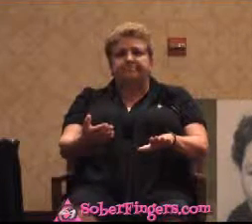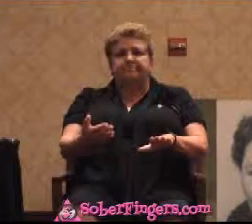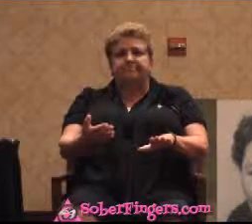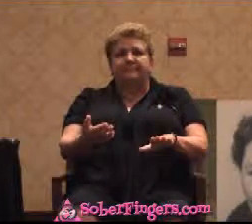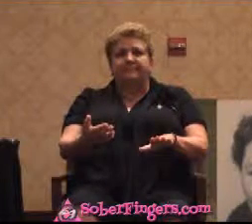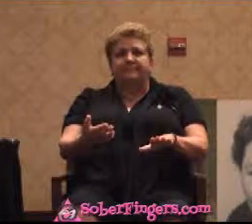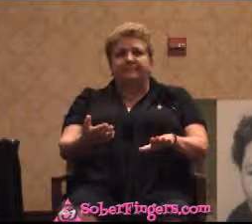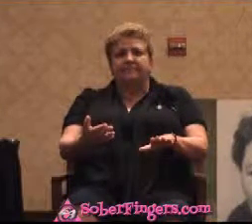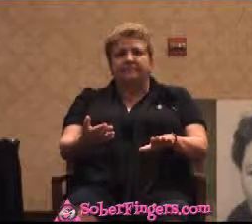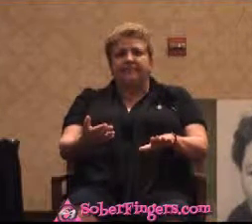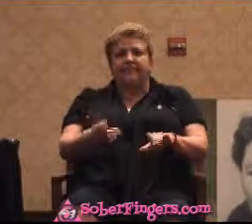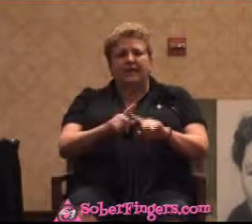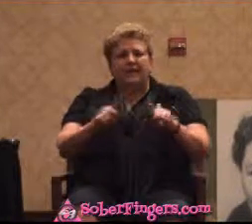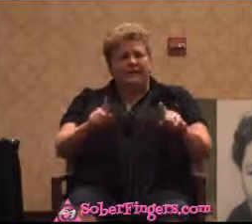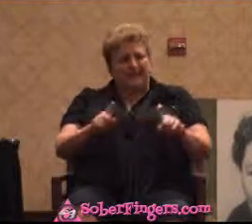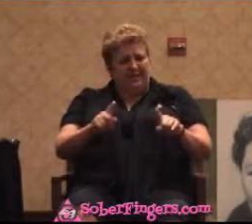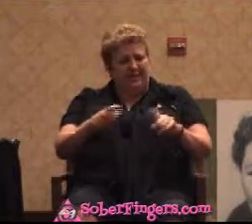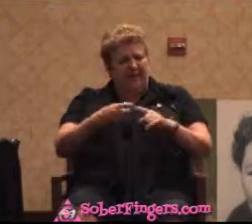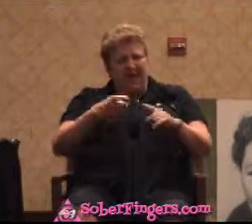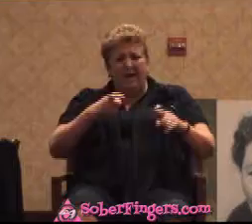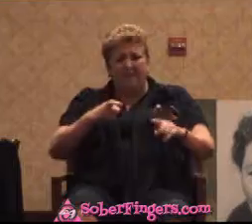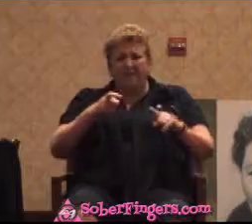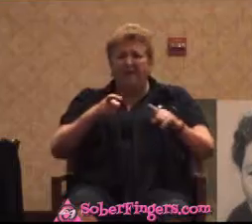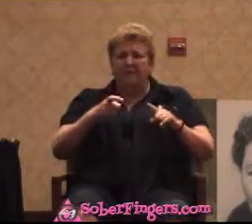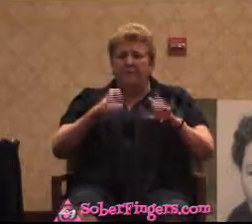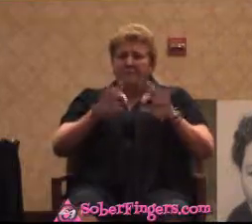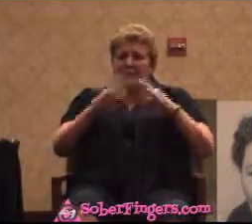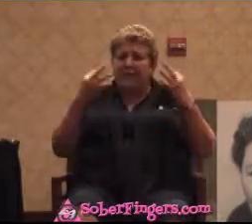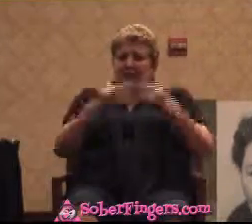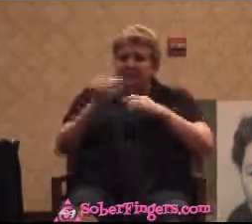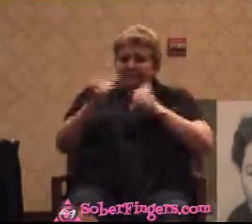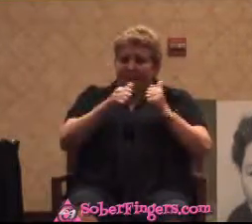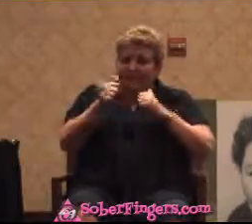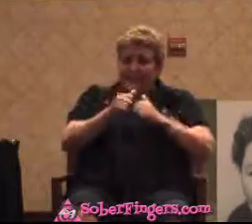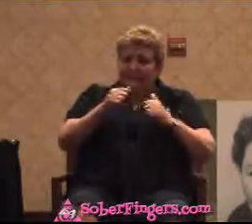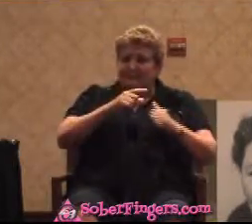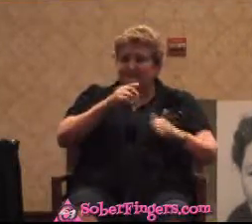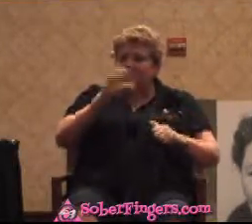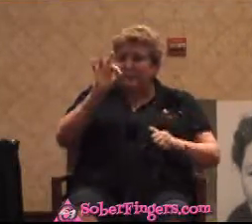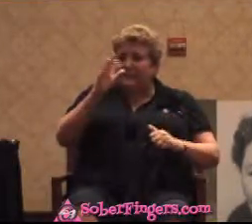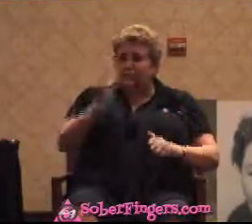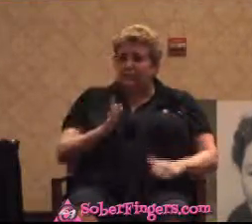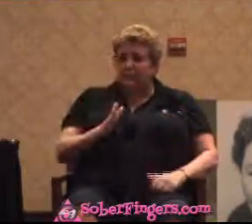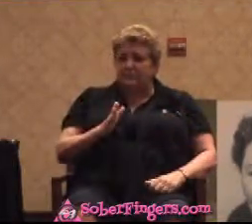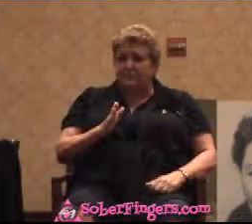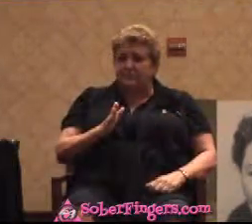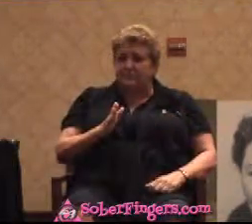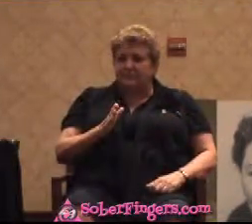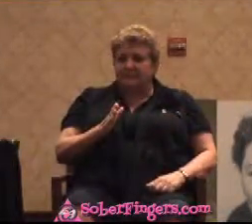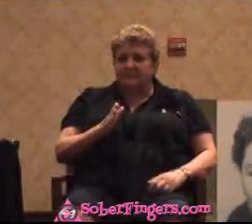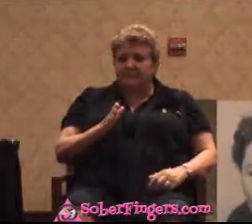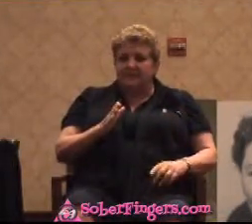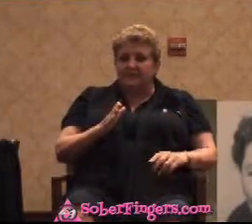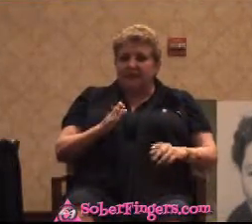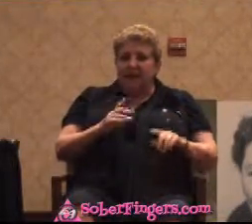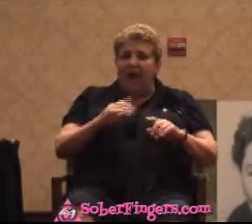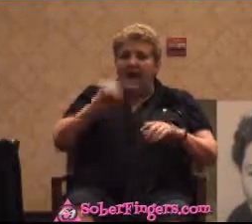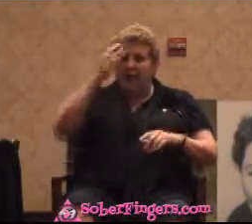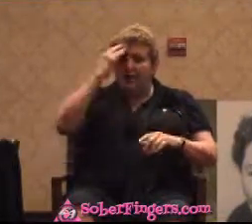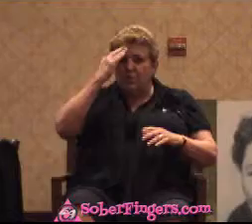a family of Baptist ministers, and if I didn't know anything else, I knew to call on the name of God. If I didn't know anything